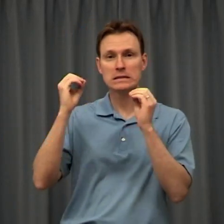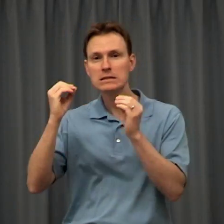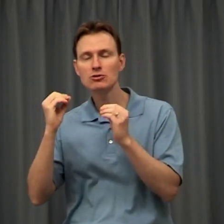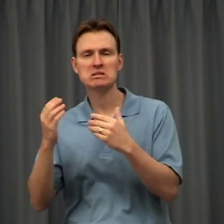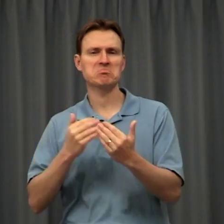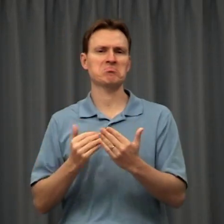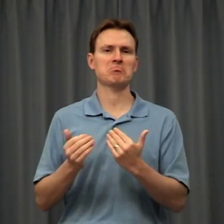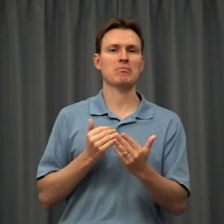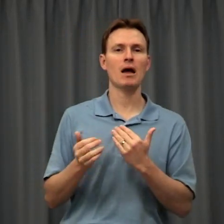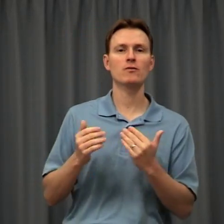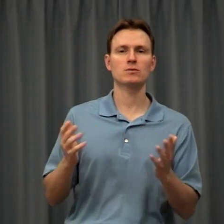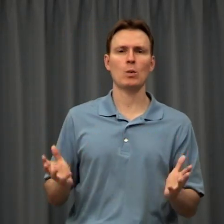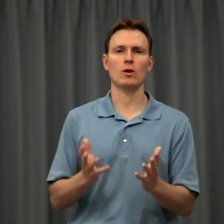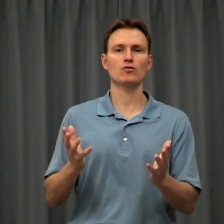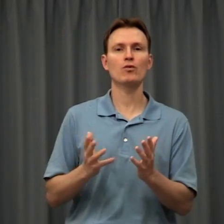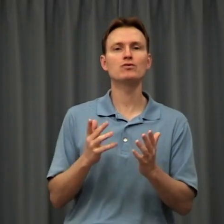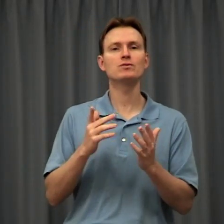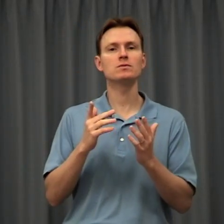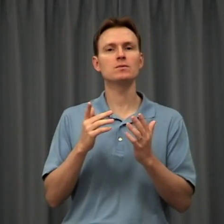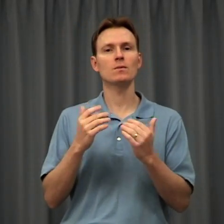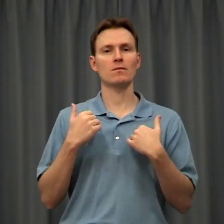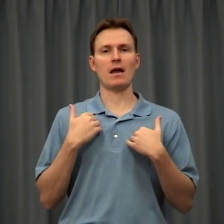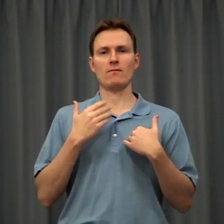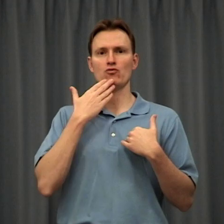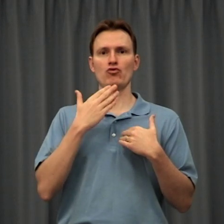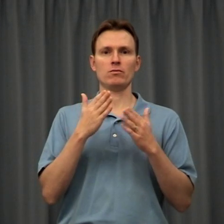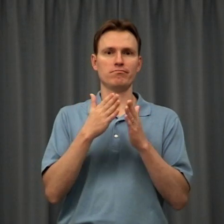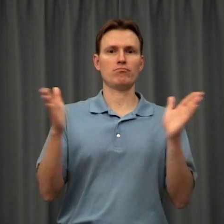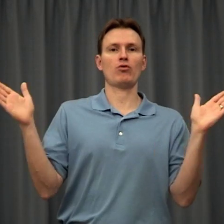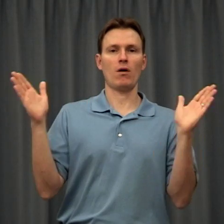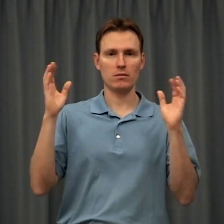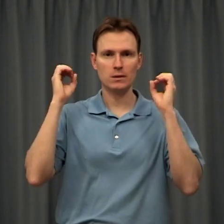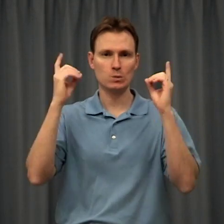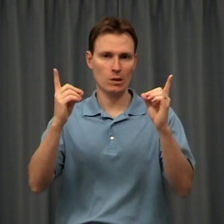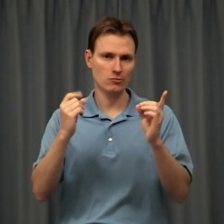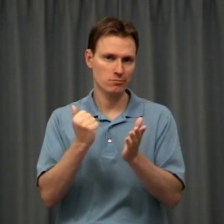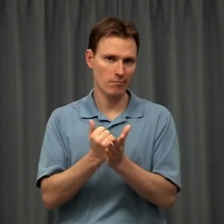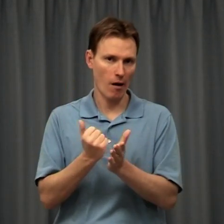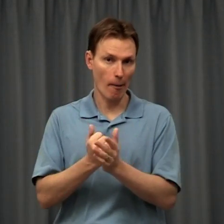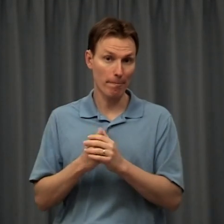sciences or teaching. I encourage you to have a broad education. That helps.